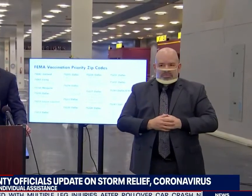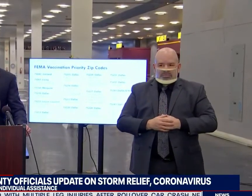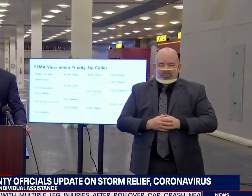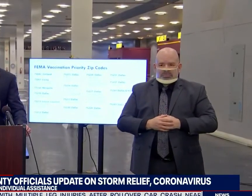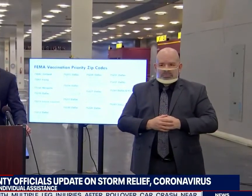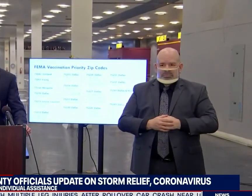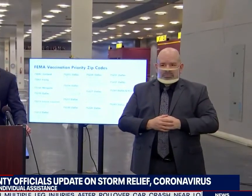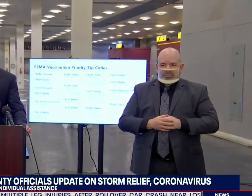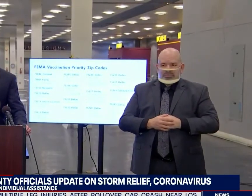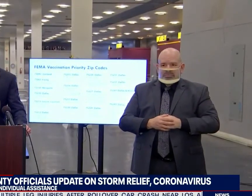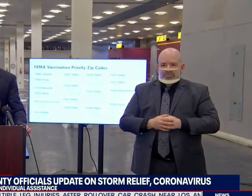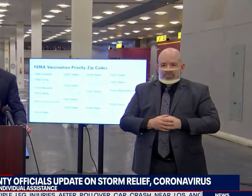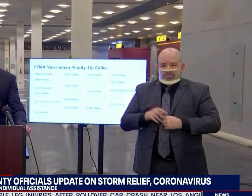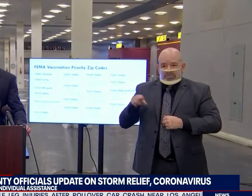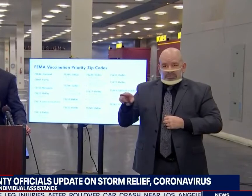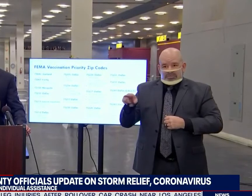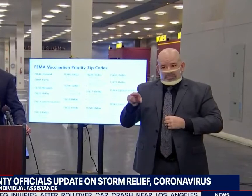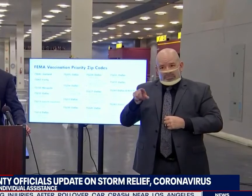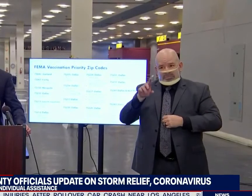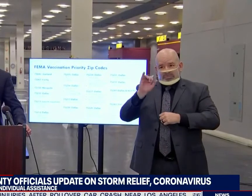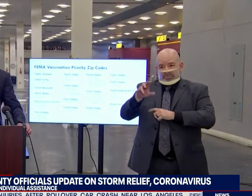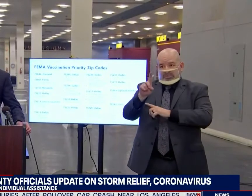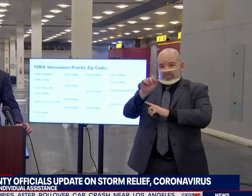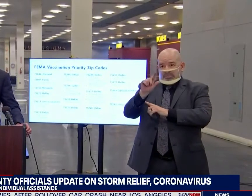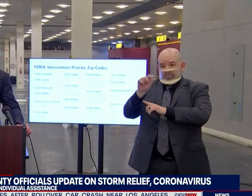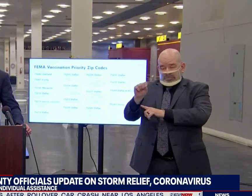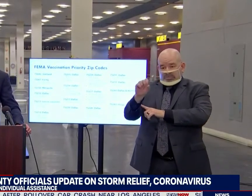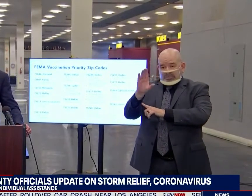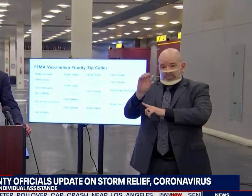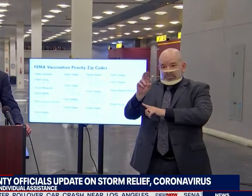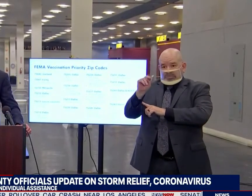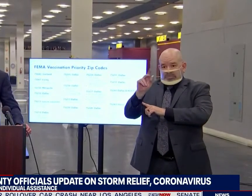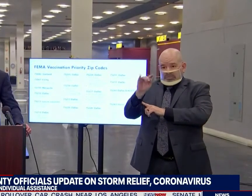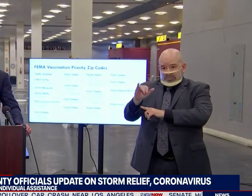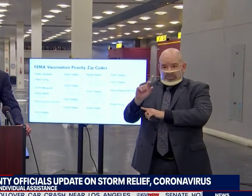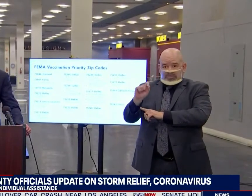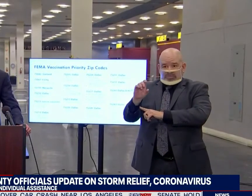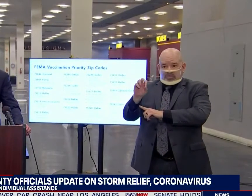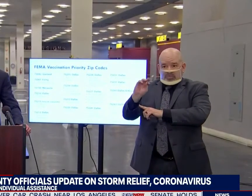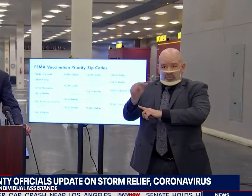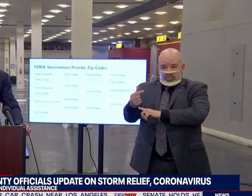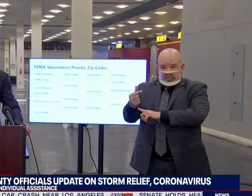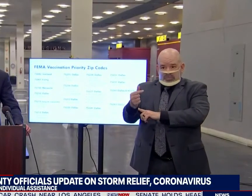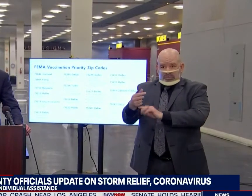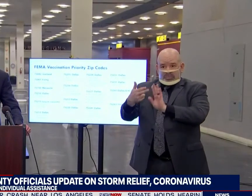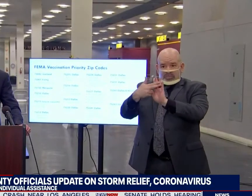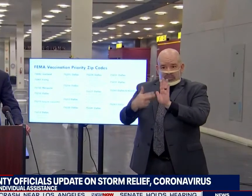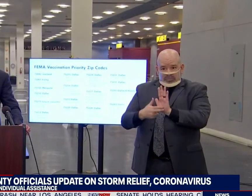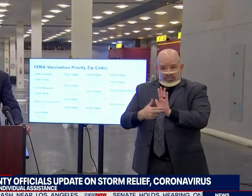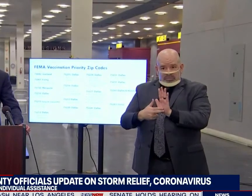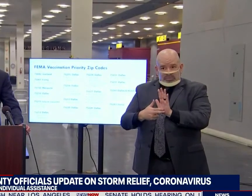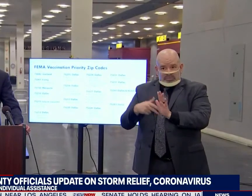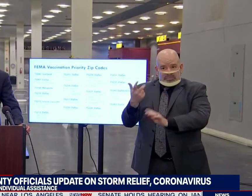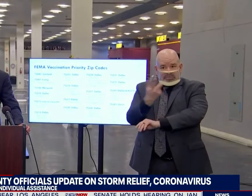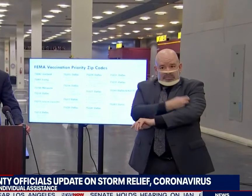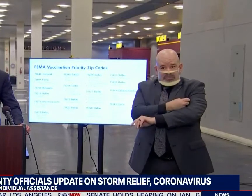If you live there, go to dallascount.org organ register and you'll you'll get a vaccine very very quickly under that federal